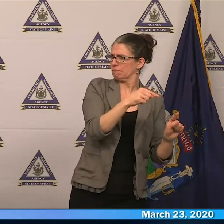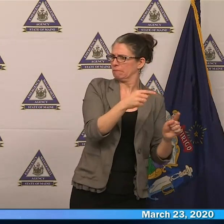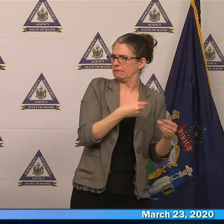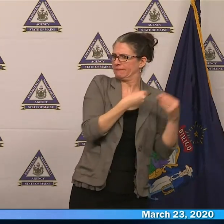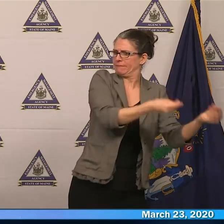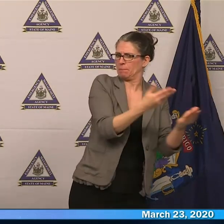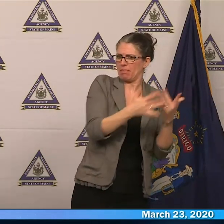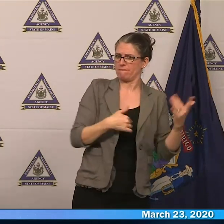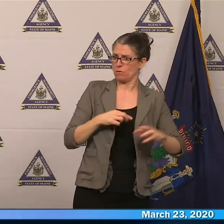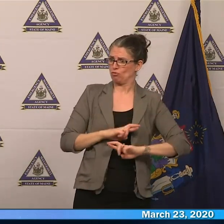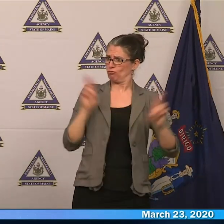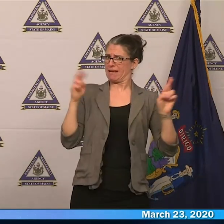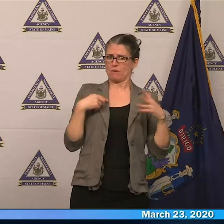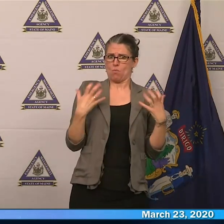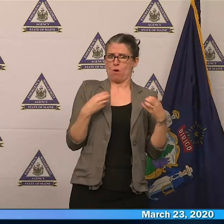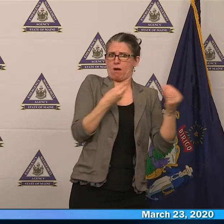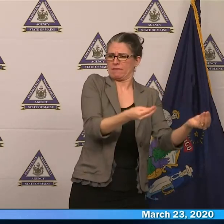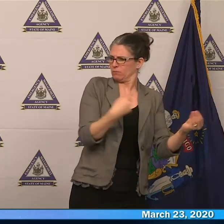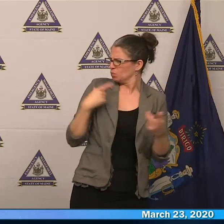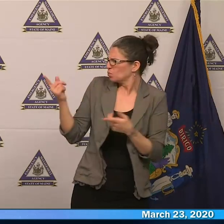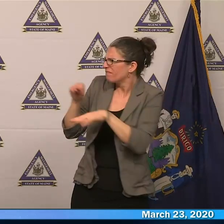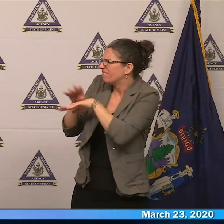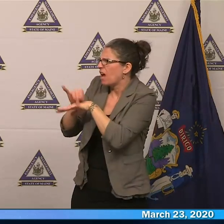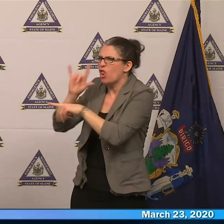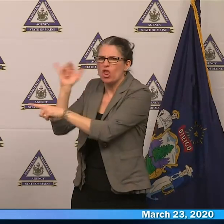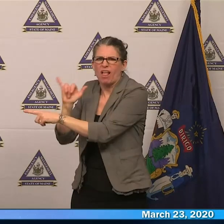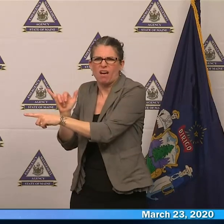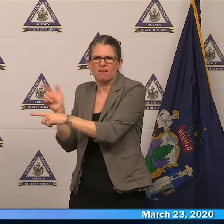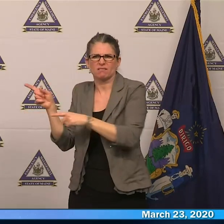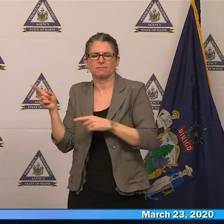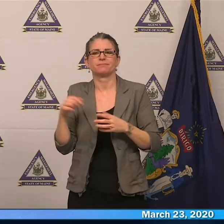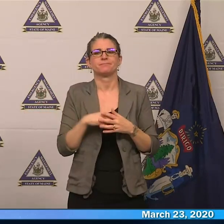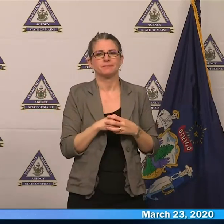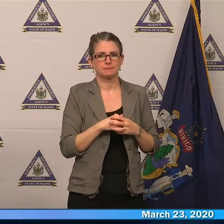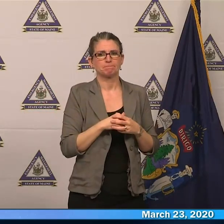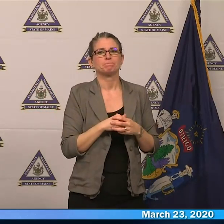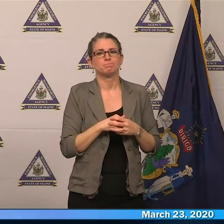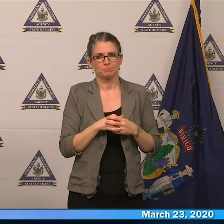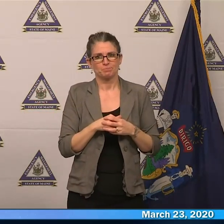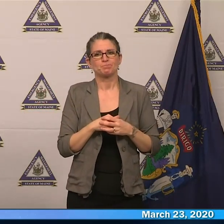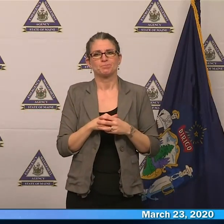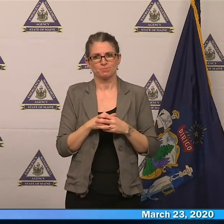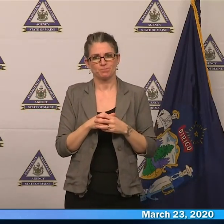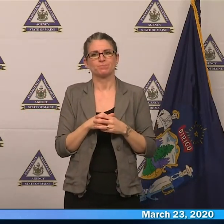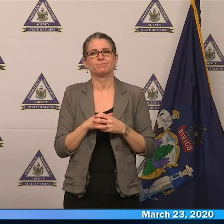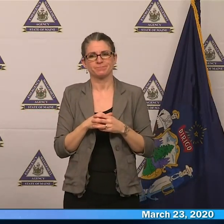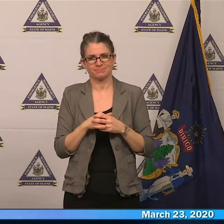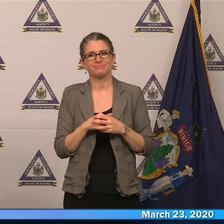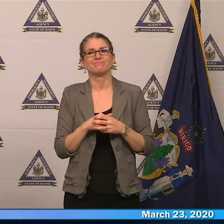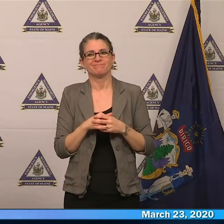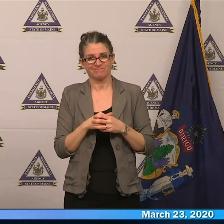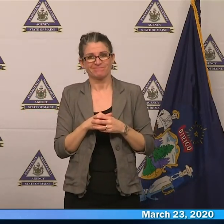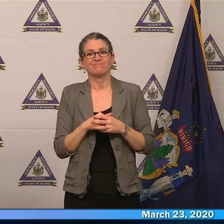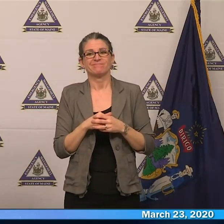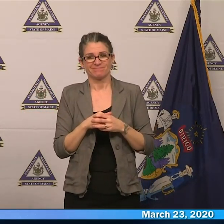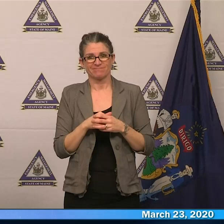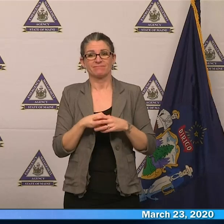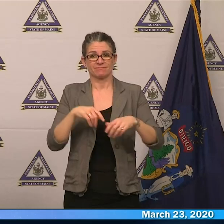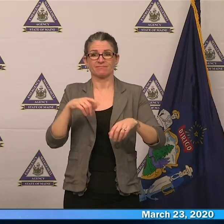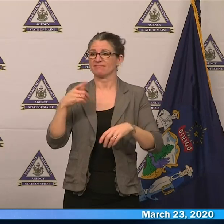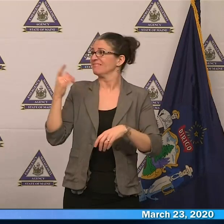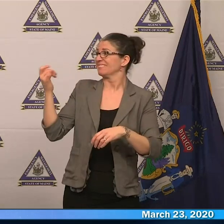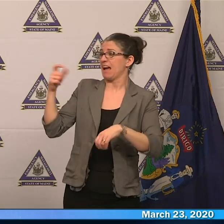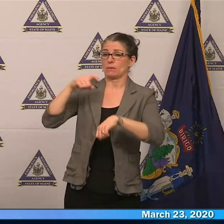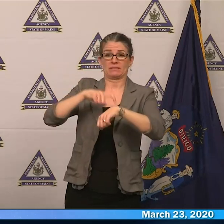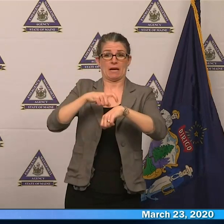that? Based on where we are right now, this is as of, 11:50.